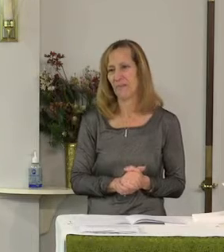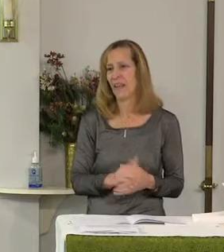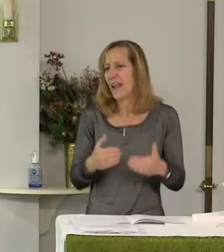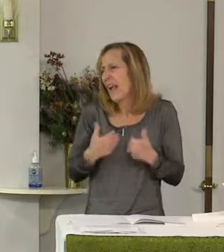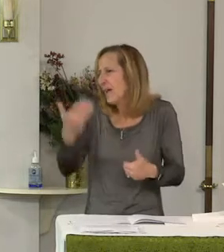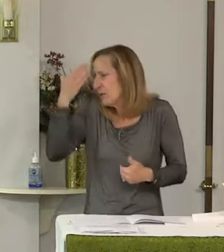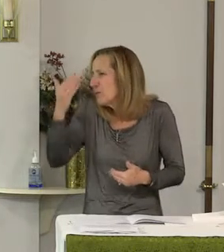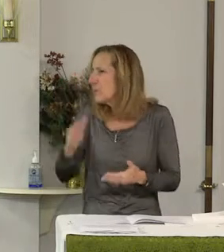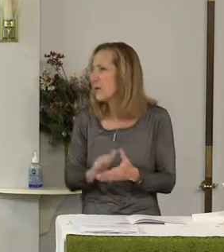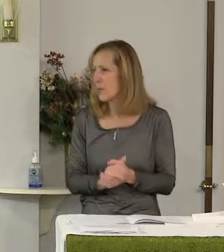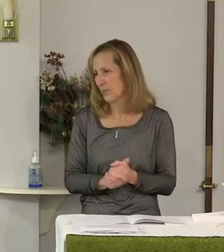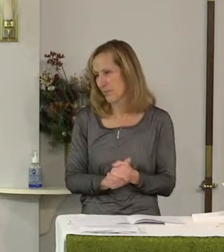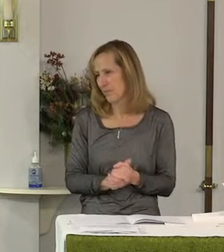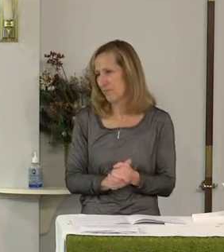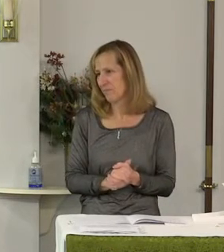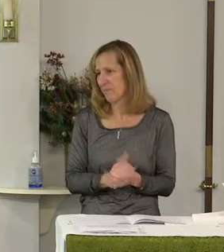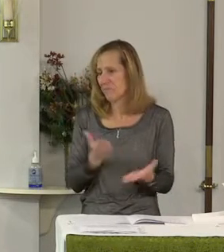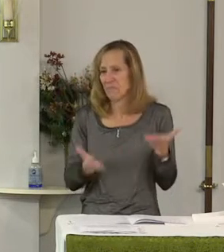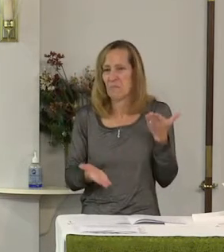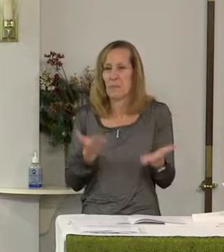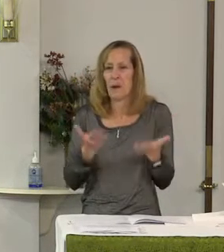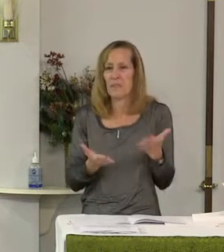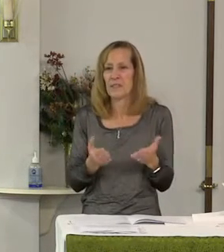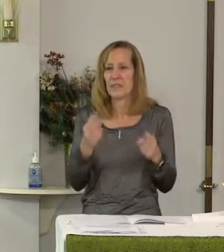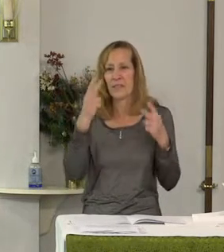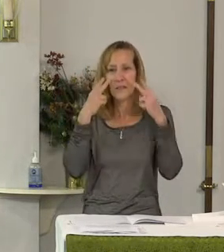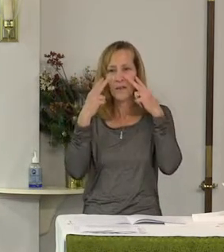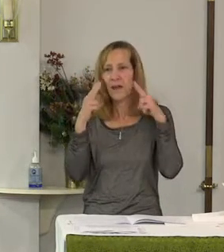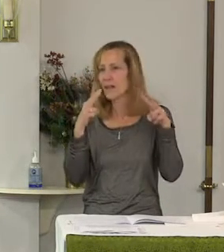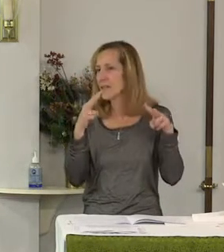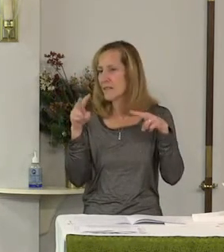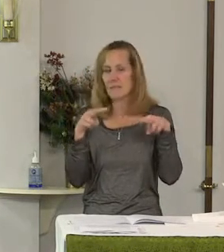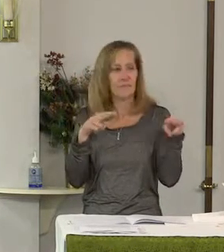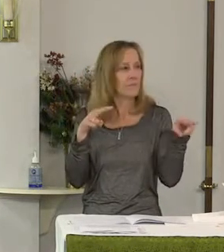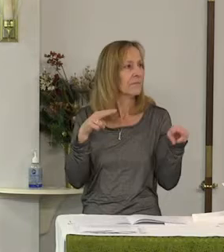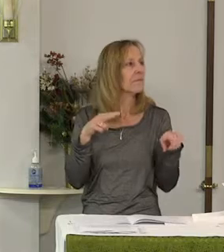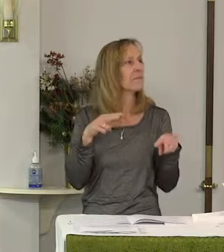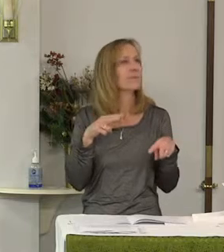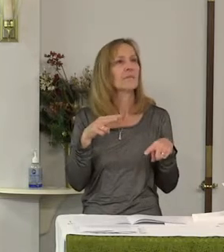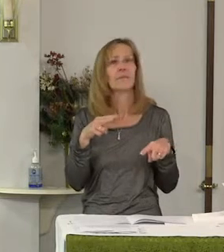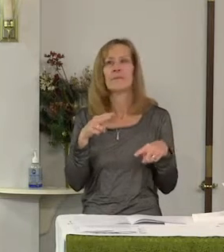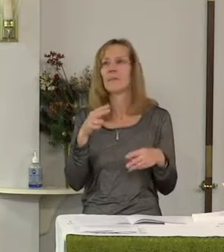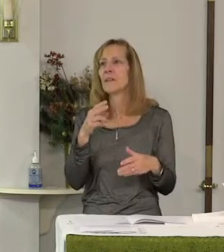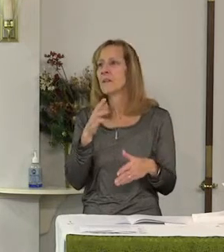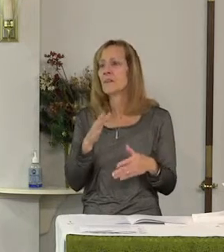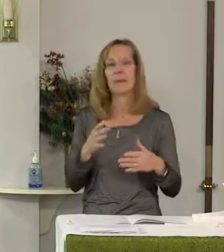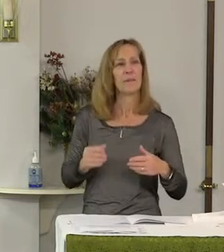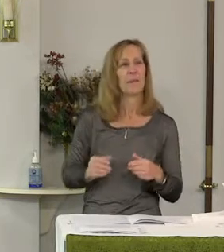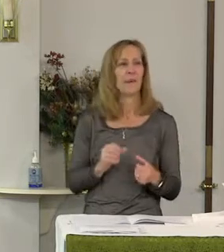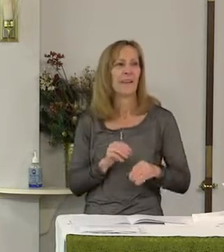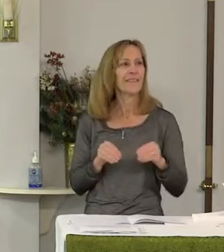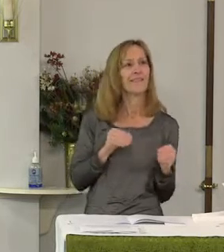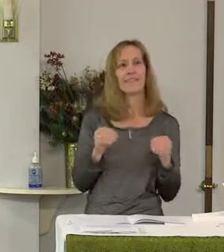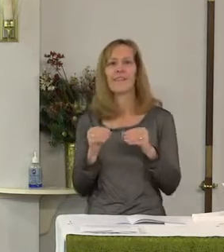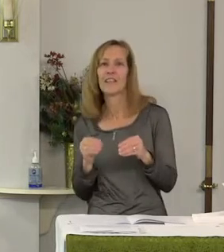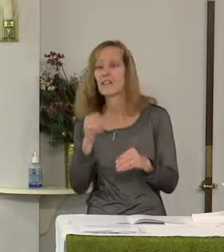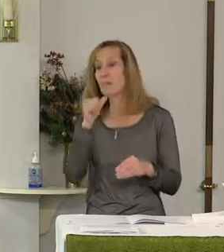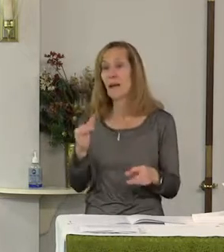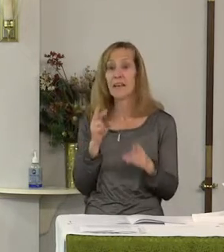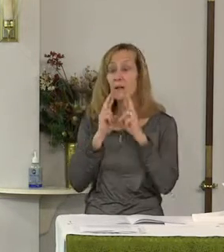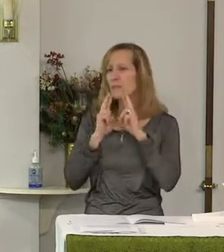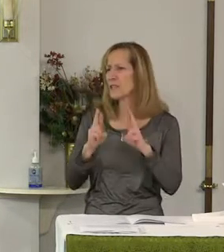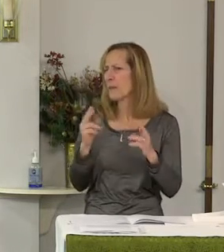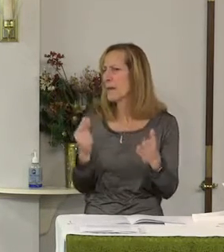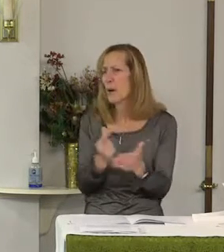How do you know? Perhaps their eyes wander. They might fidget, they might not